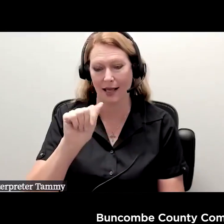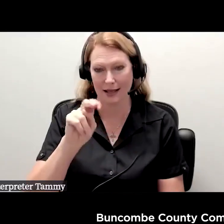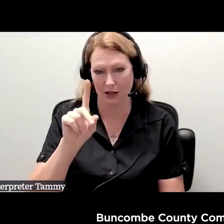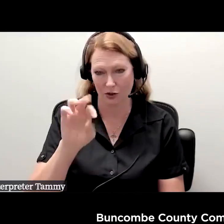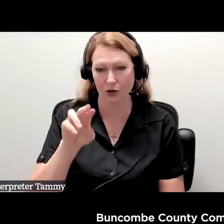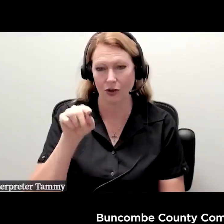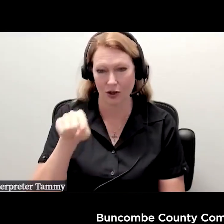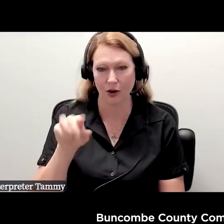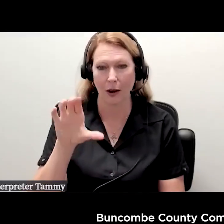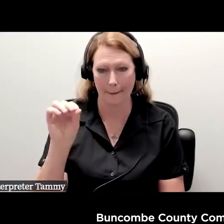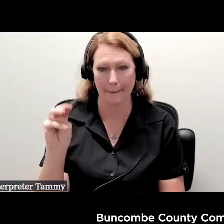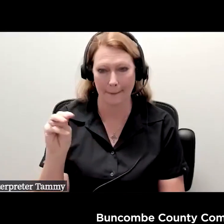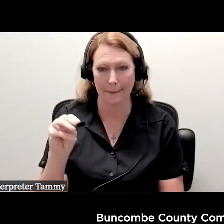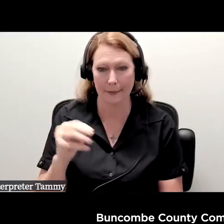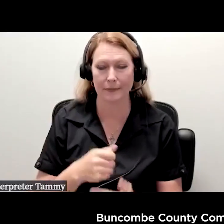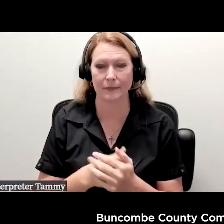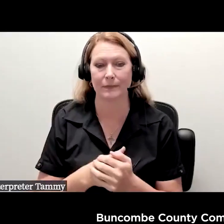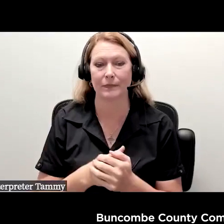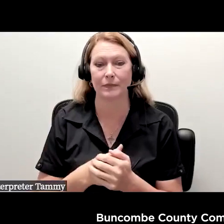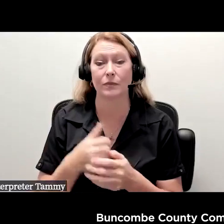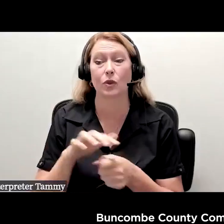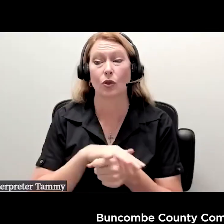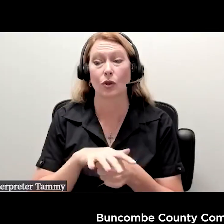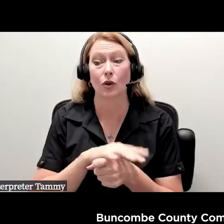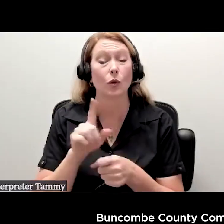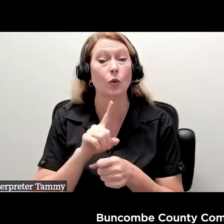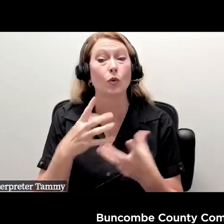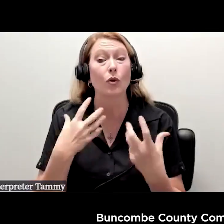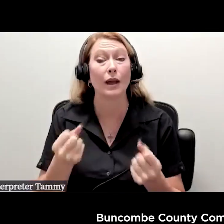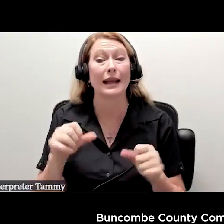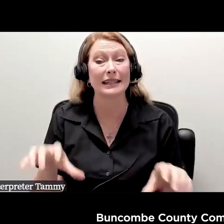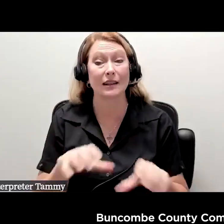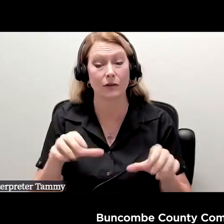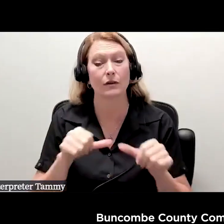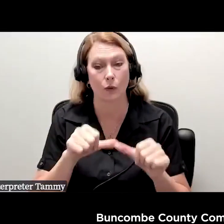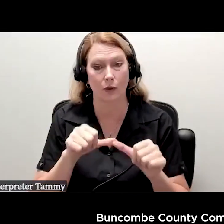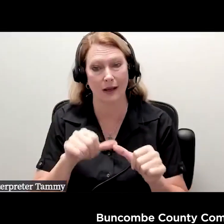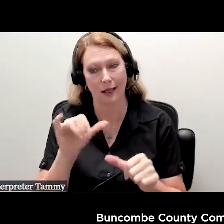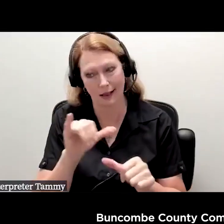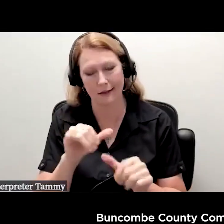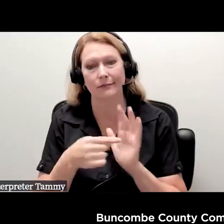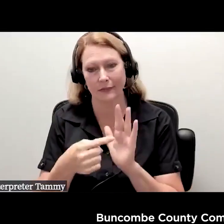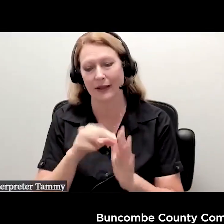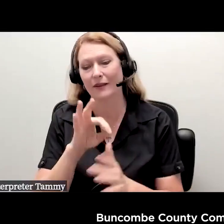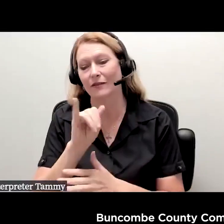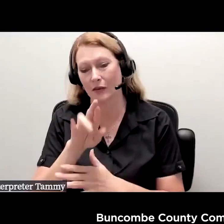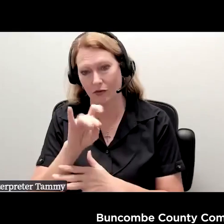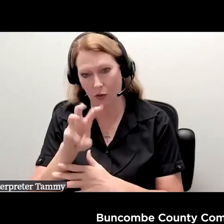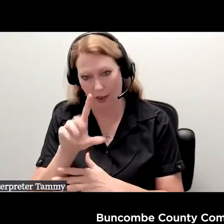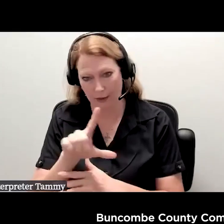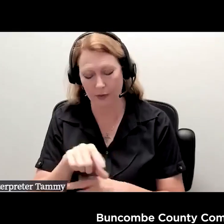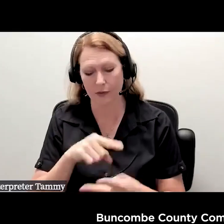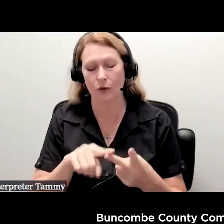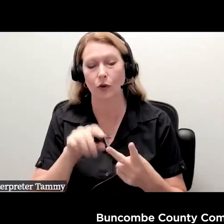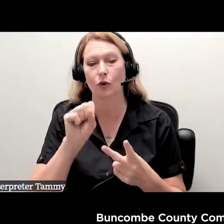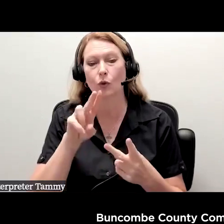buncombe.librarycalendar.com. Except for locations where recovery activities are ongoing, such as Fairview Library, Swannanoa